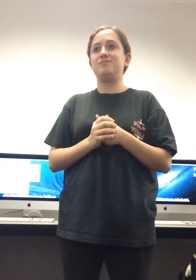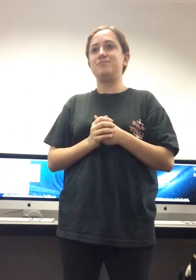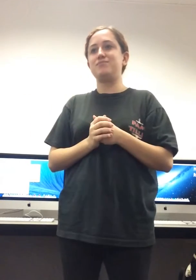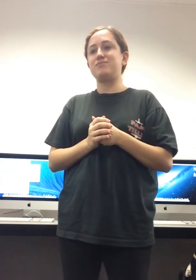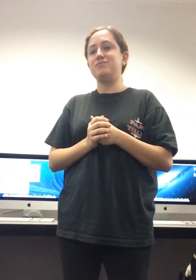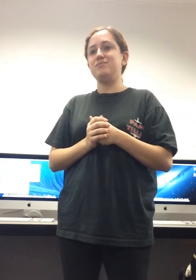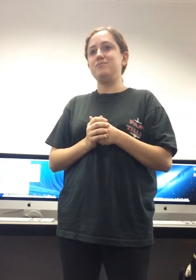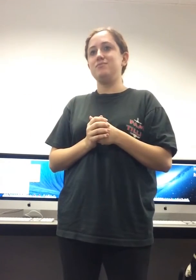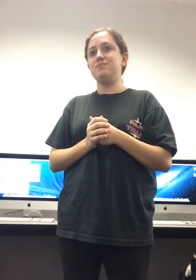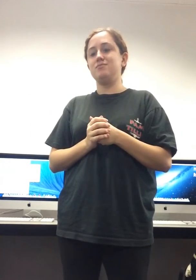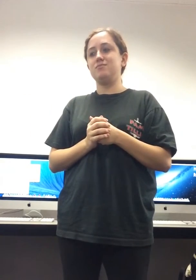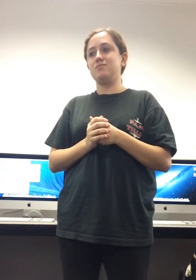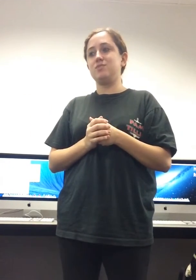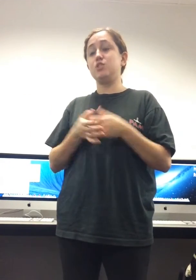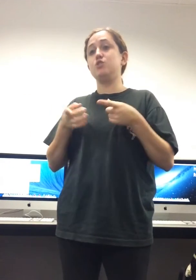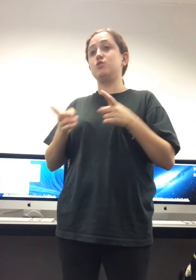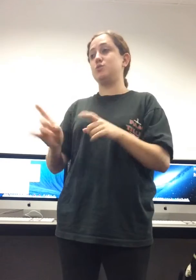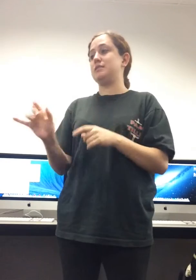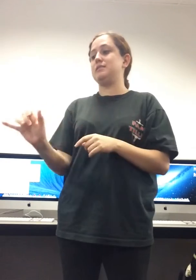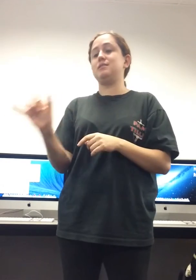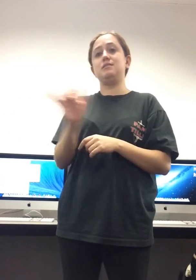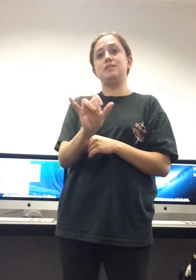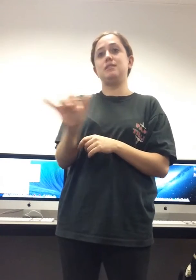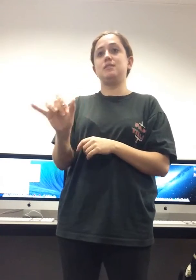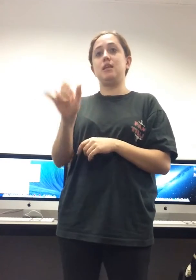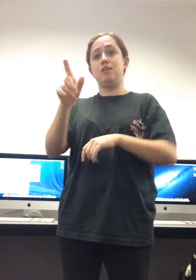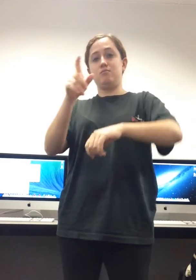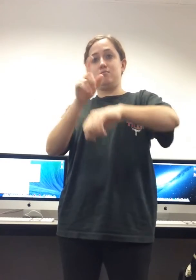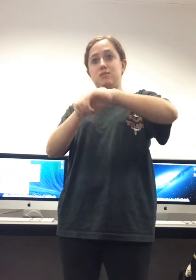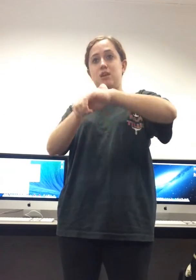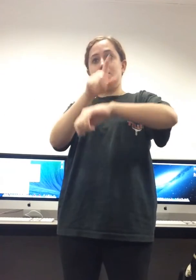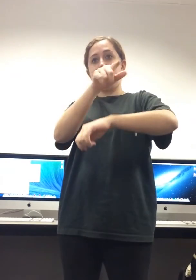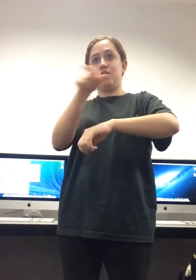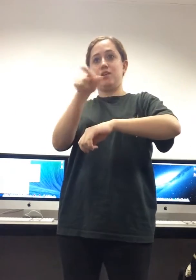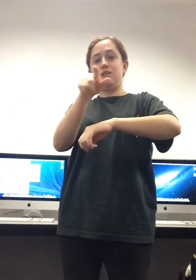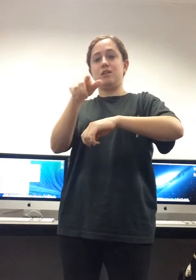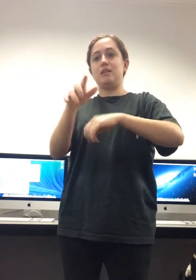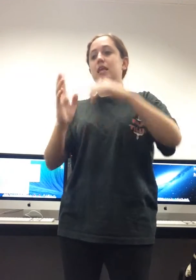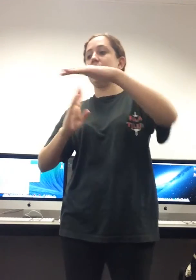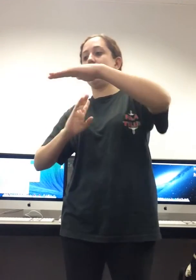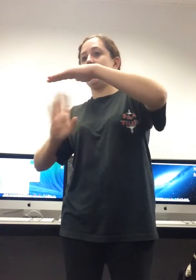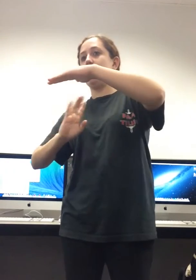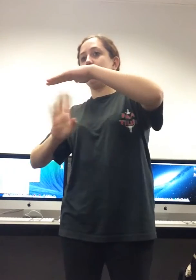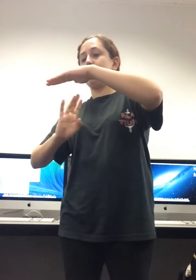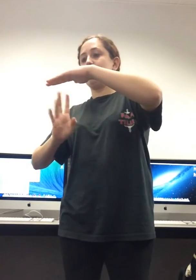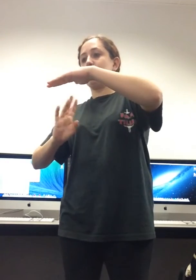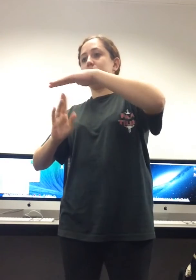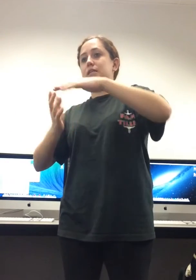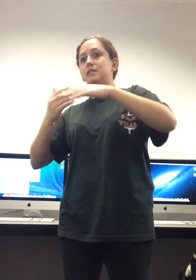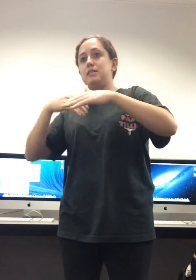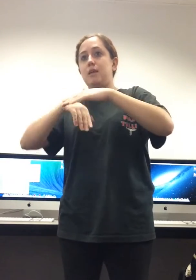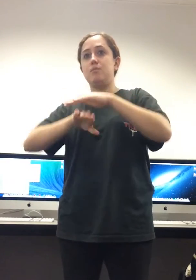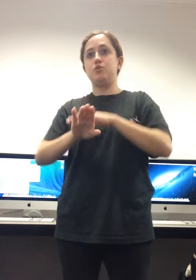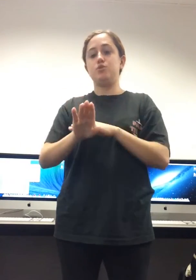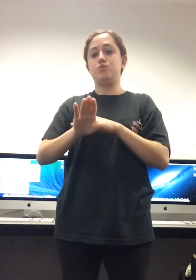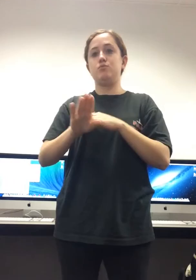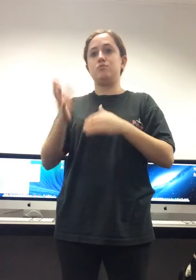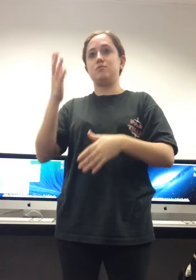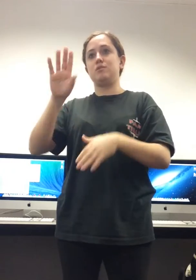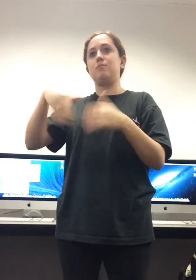During this same time period, immigrants flooded America, and they flooded the cities for work. The average